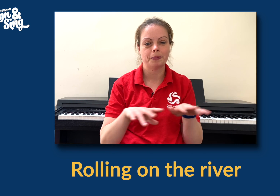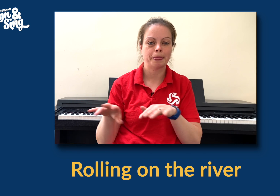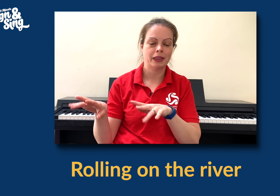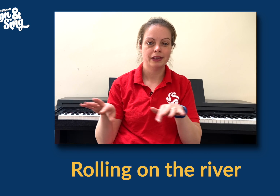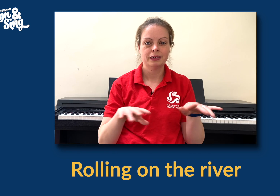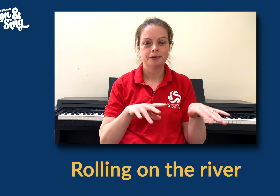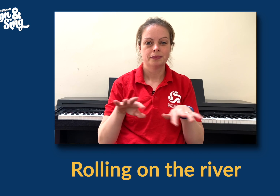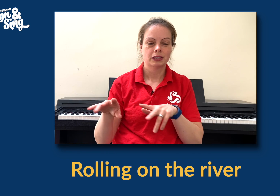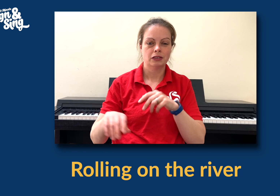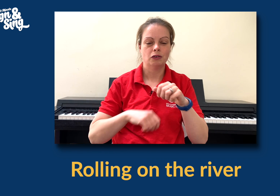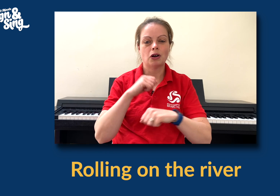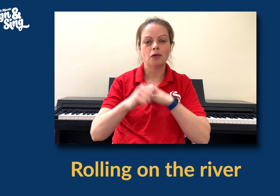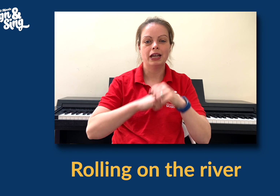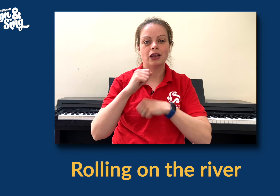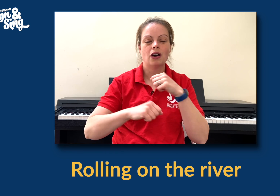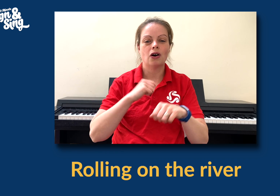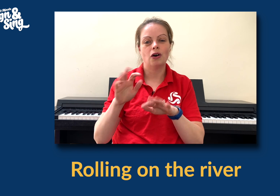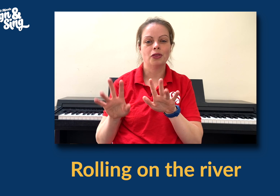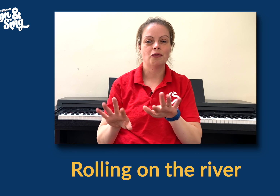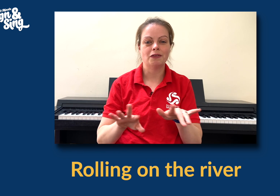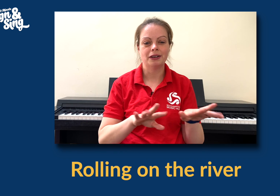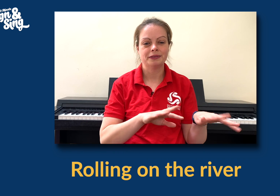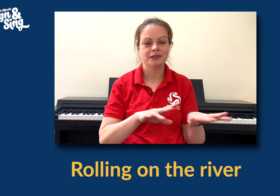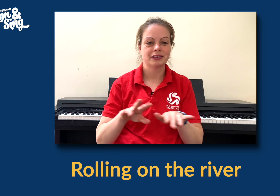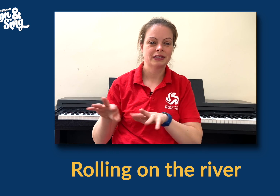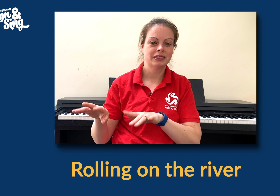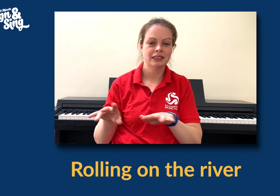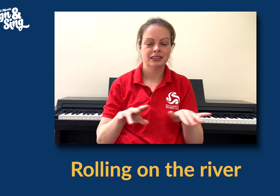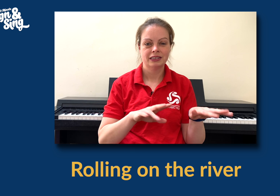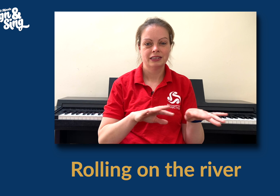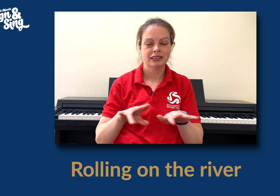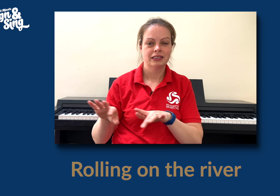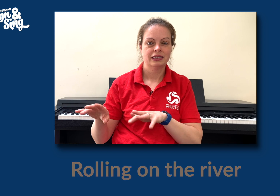river. So rolling on the river.